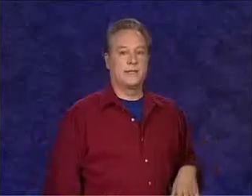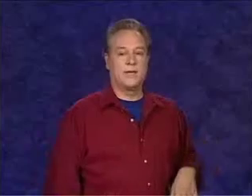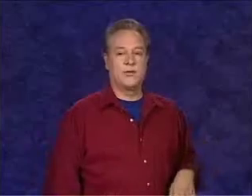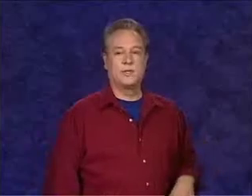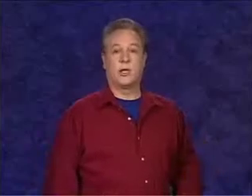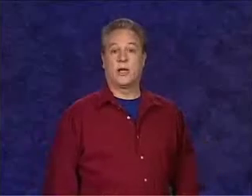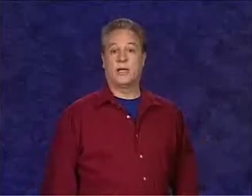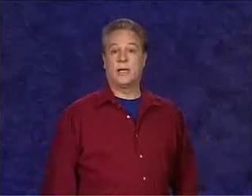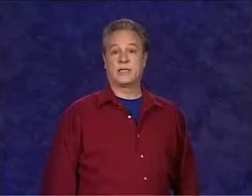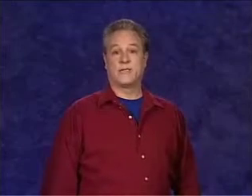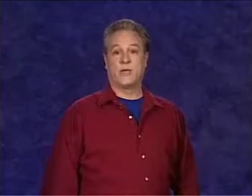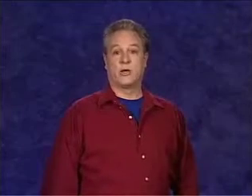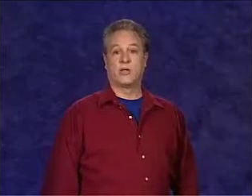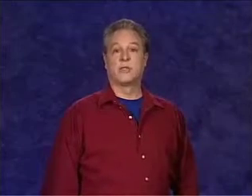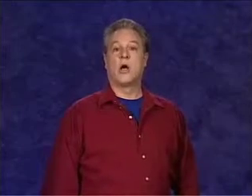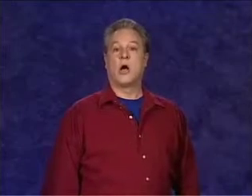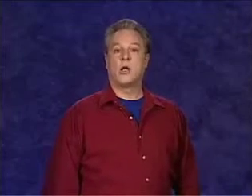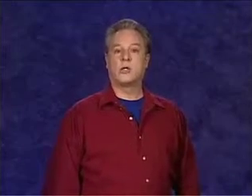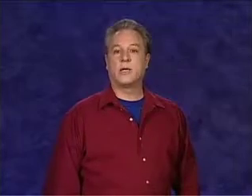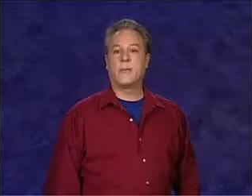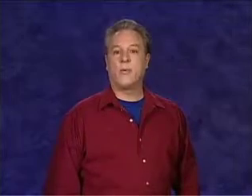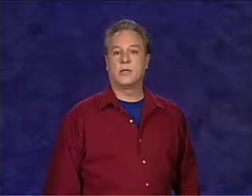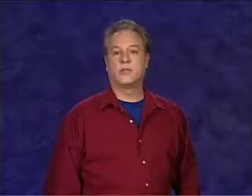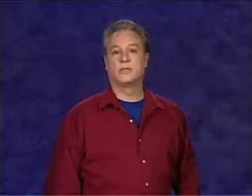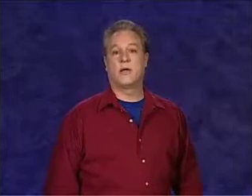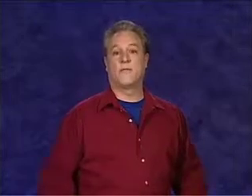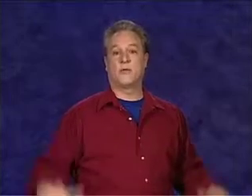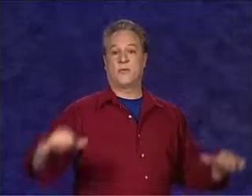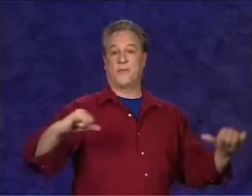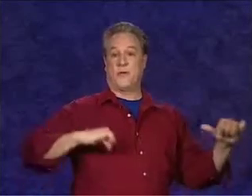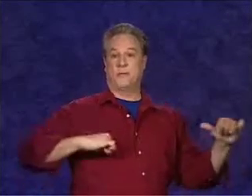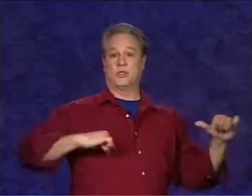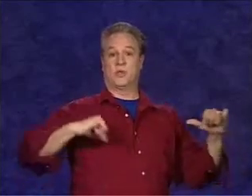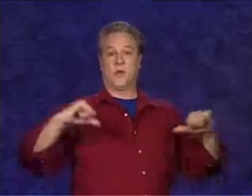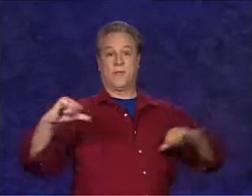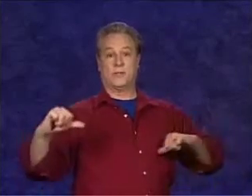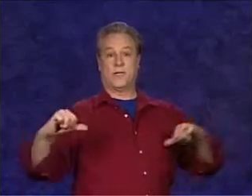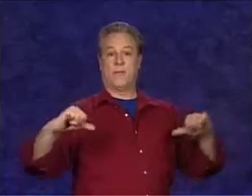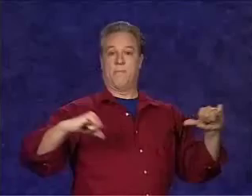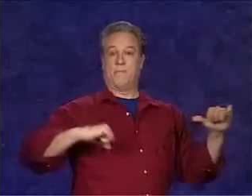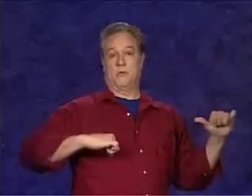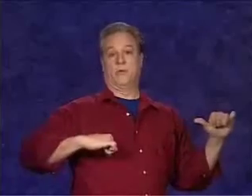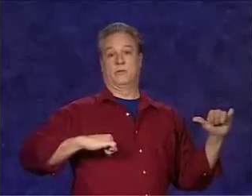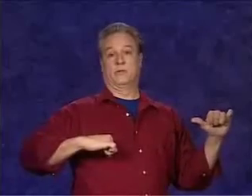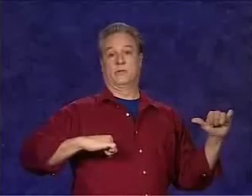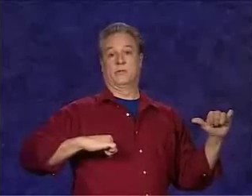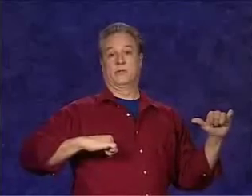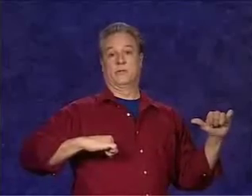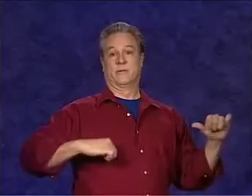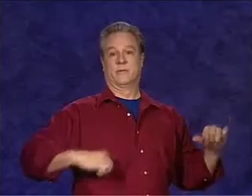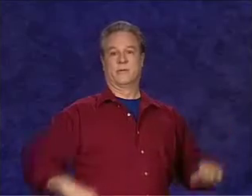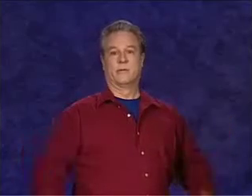of using your index fingers, alternately point to yourself with your thumbs to represent boast.